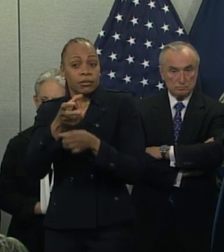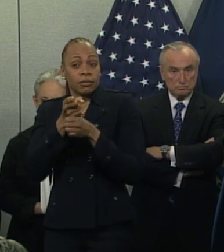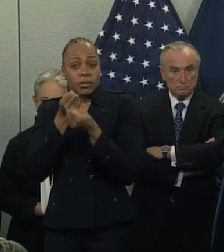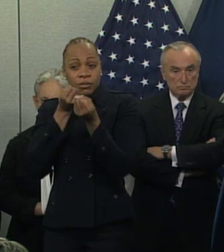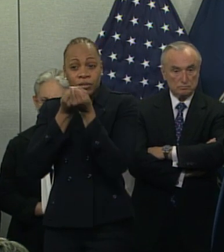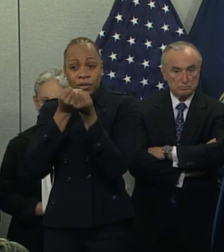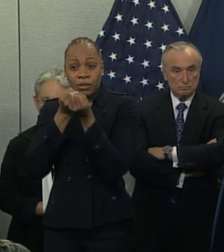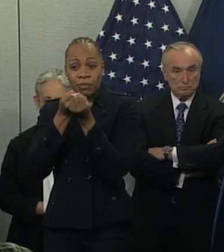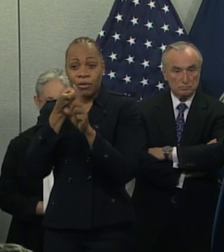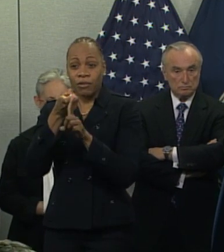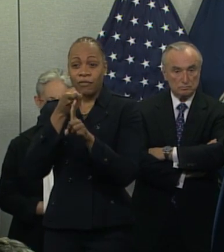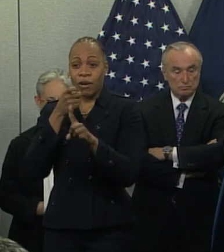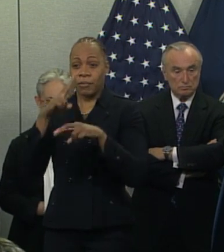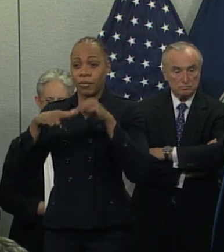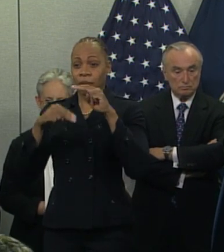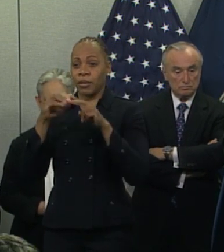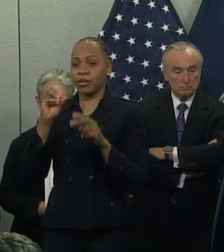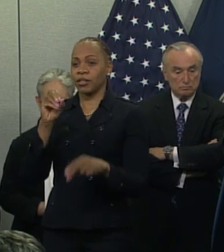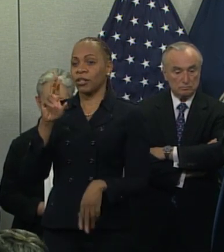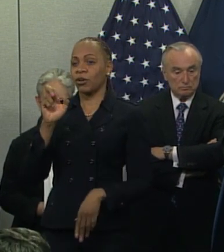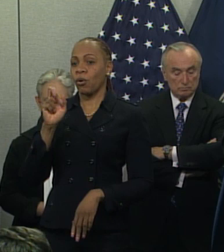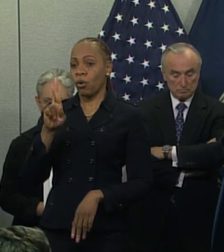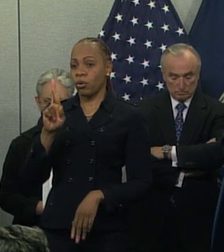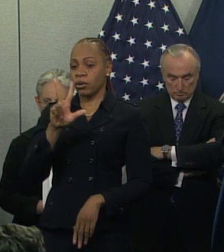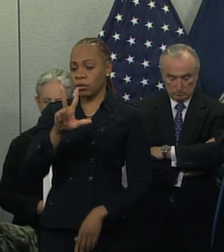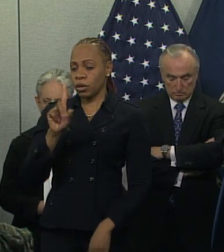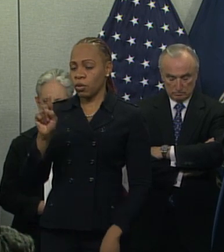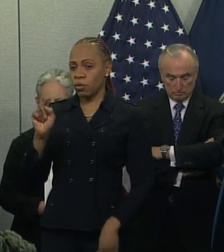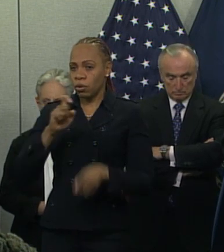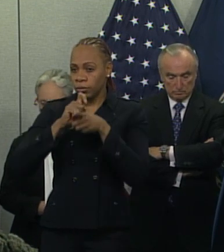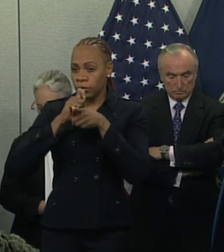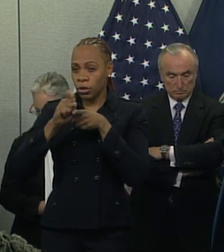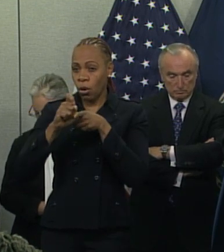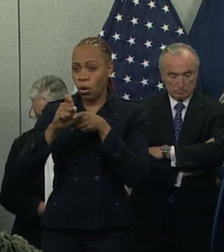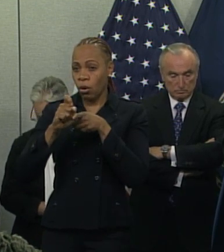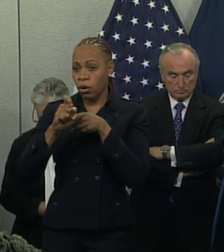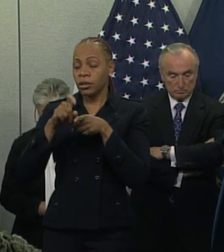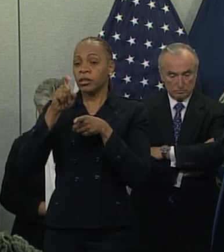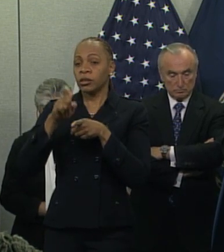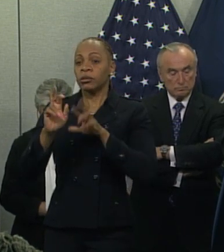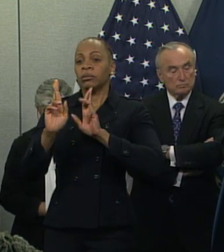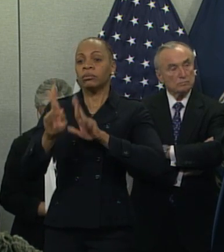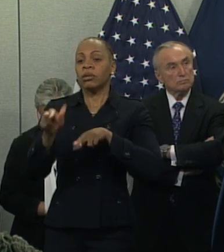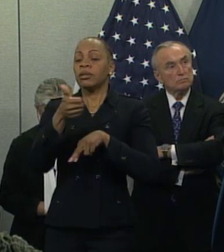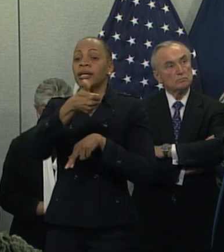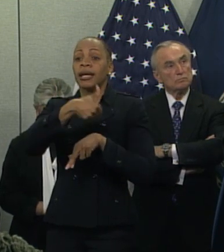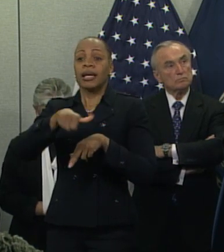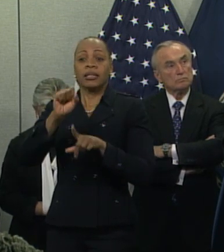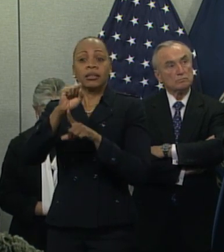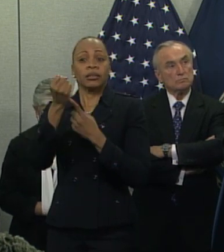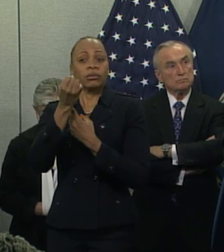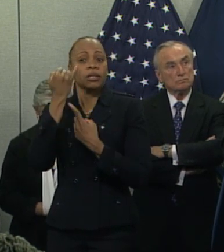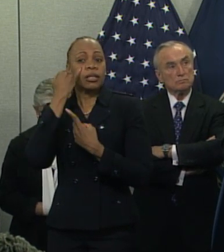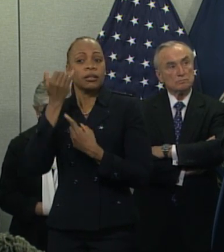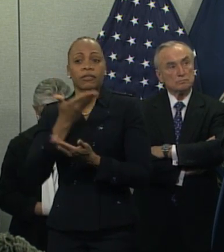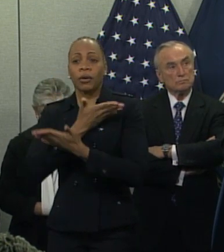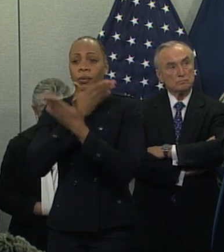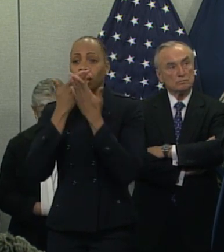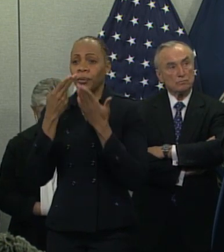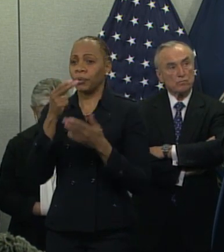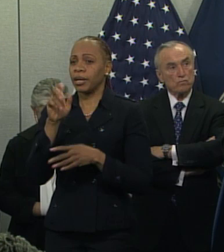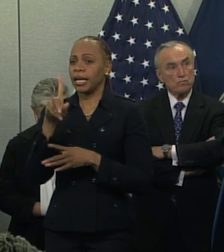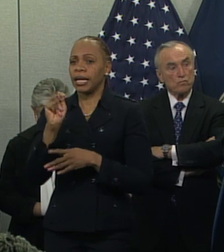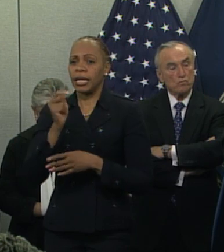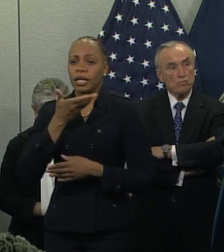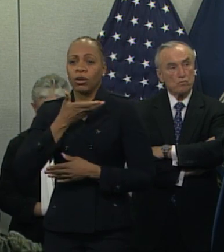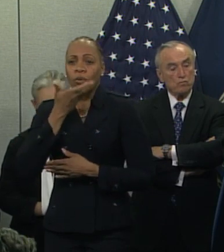call 311 right away. Urge people to report any situation where they're not getting enough heat so we can act on it